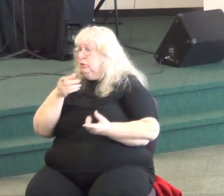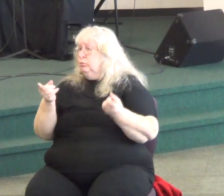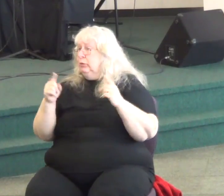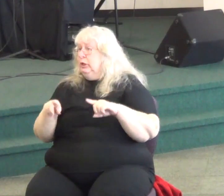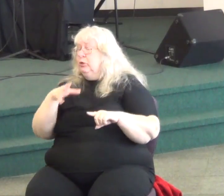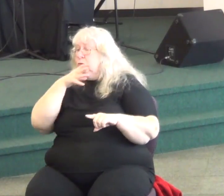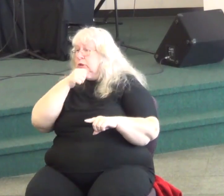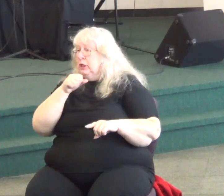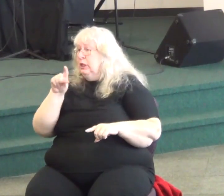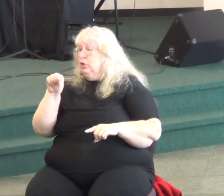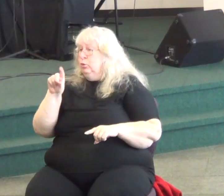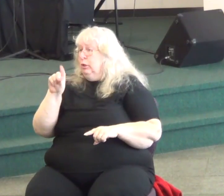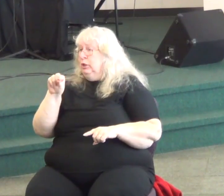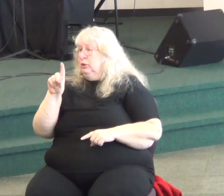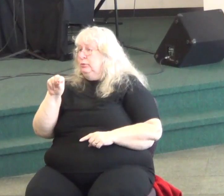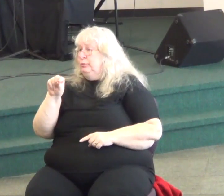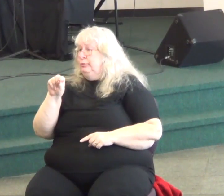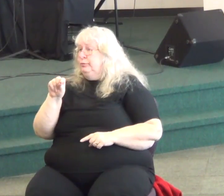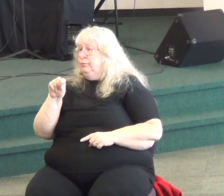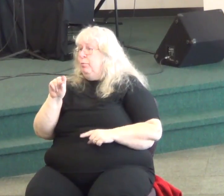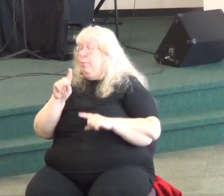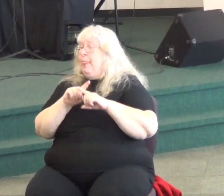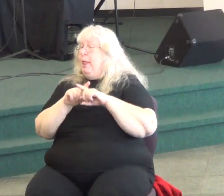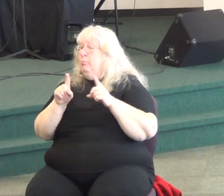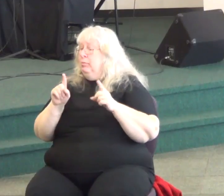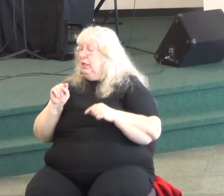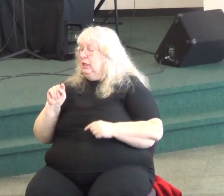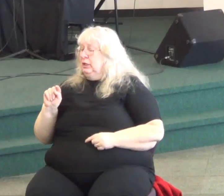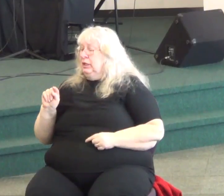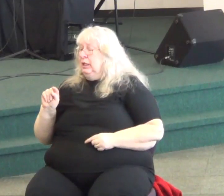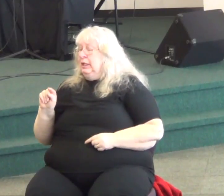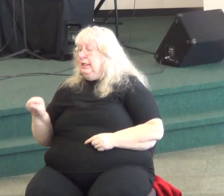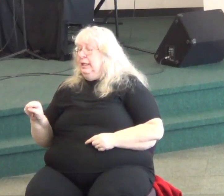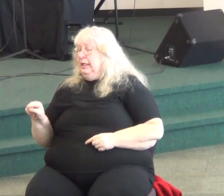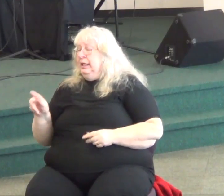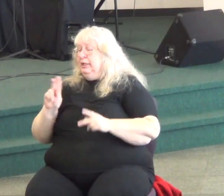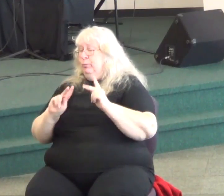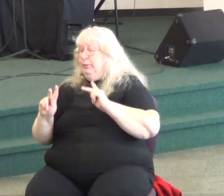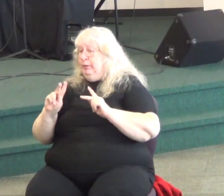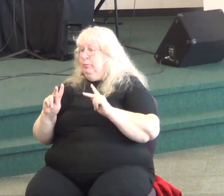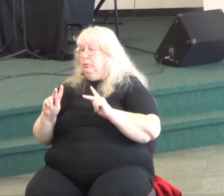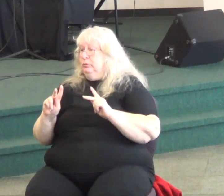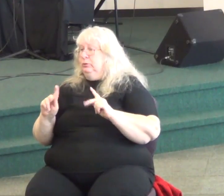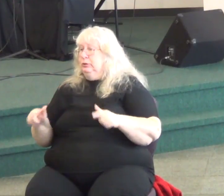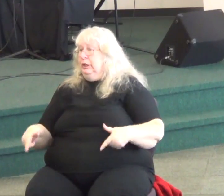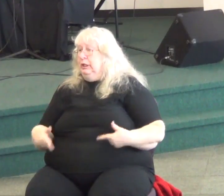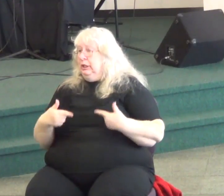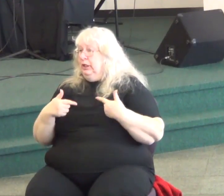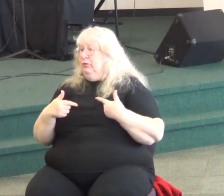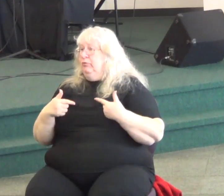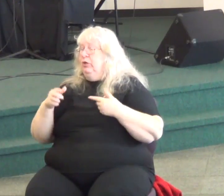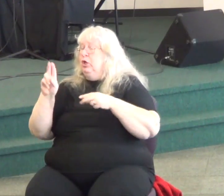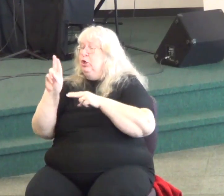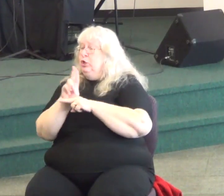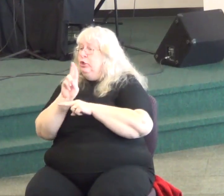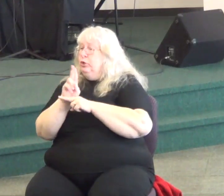However, he and the residents who survived that day used the tragedy as a positive